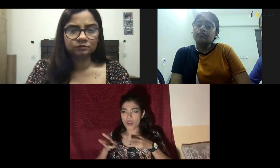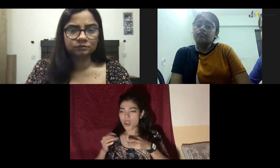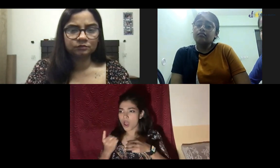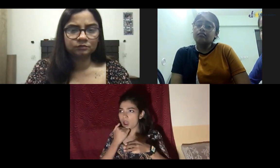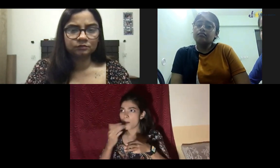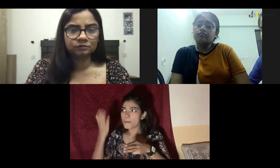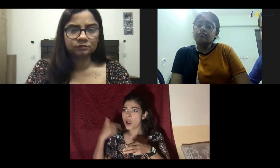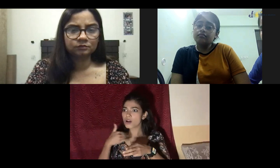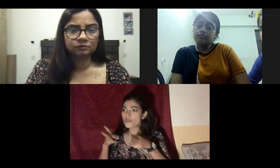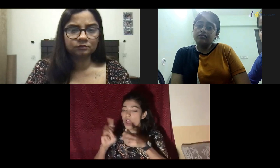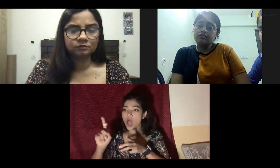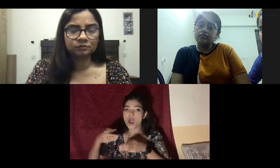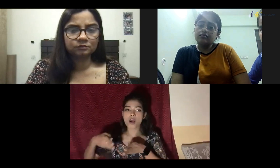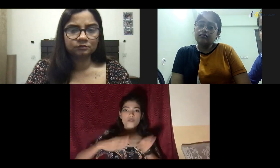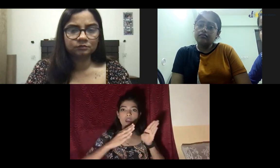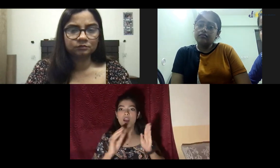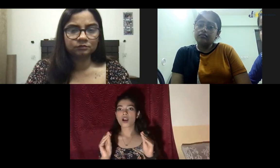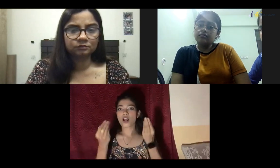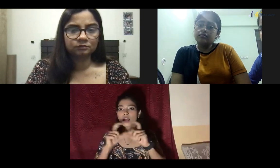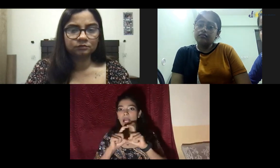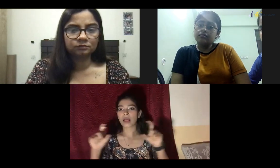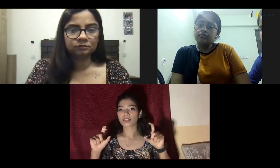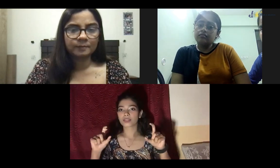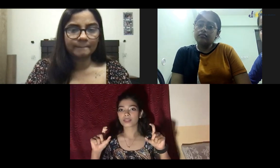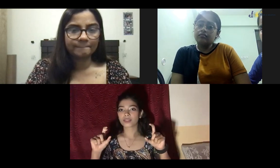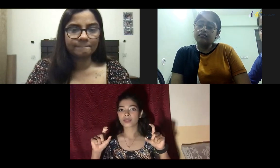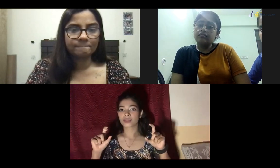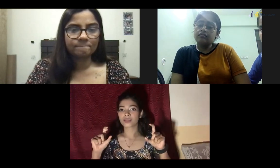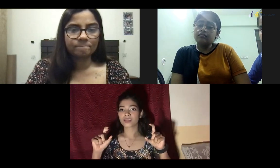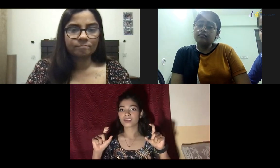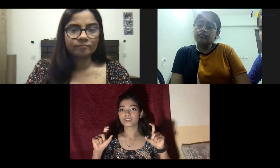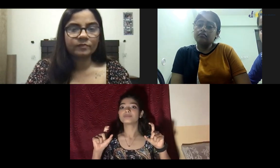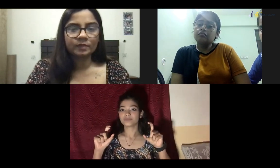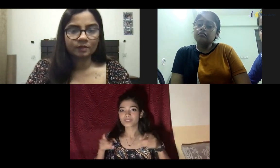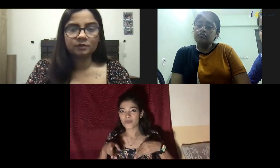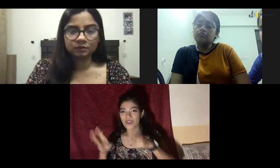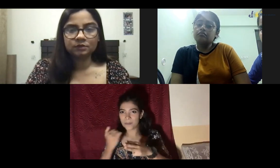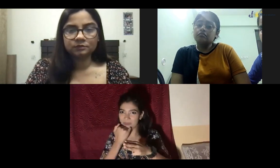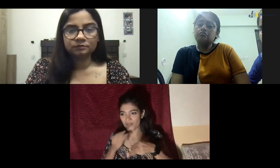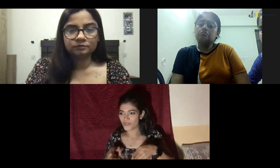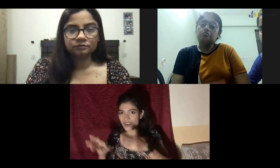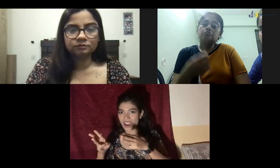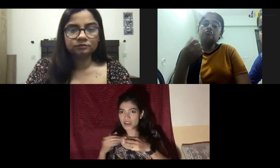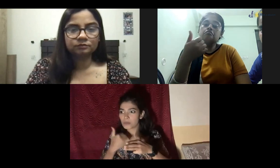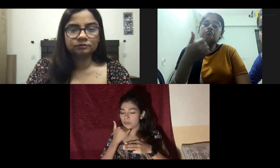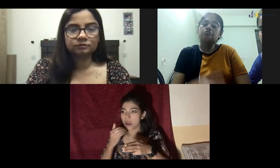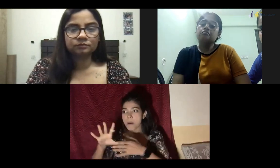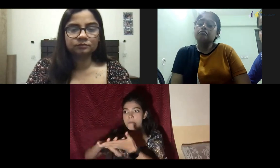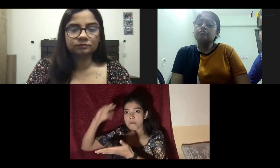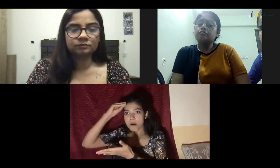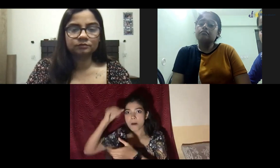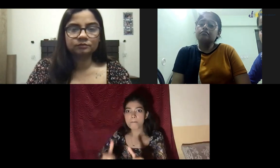to learn from the thing. If you are going, you are going on this way, so you have to change your way and careful